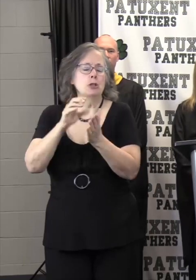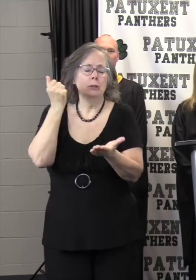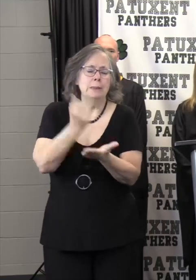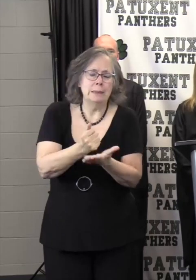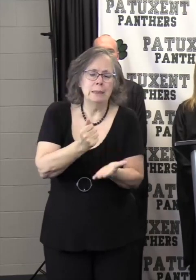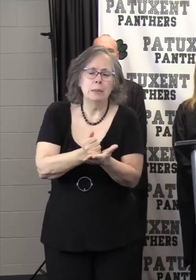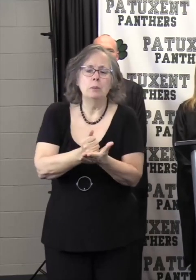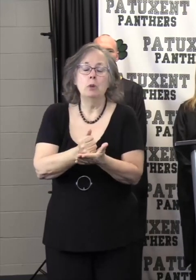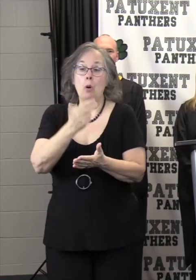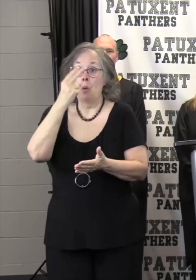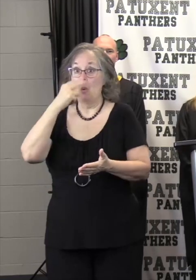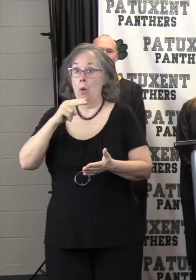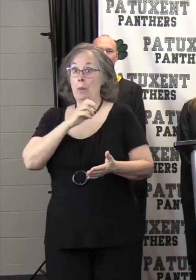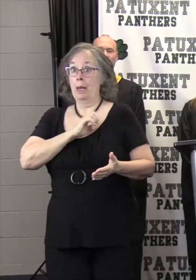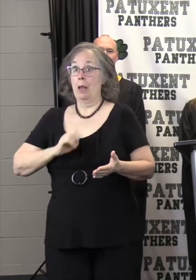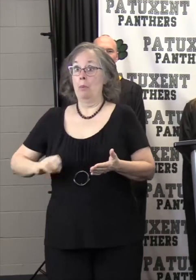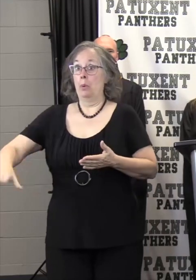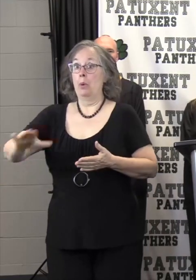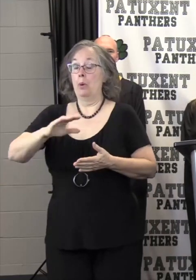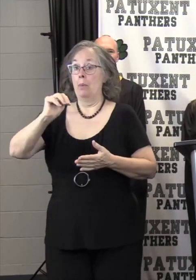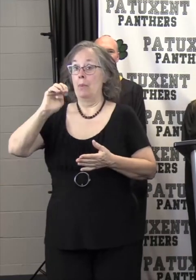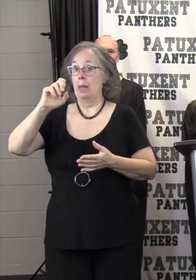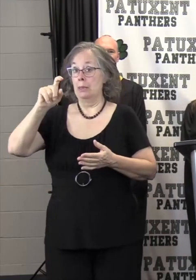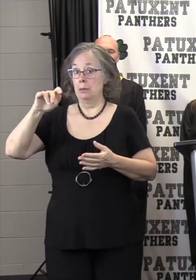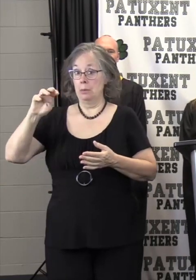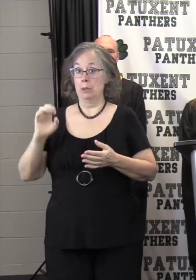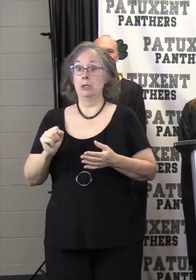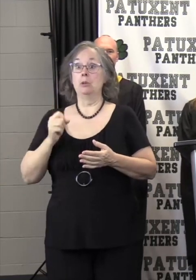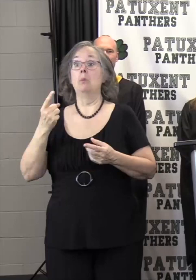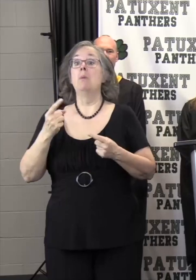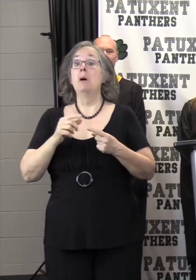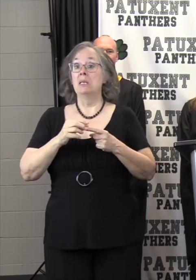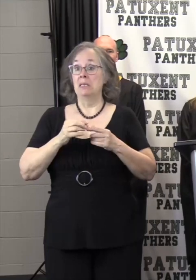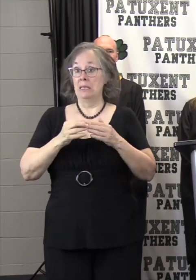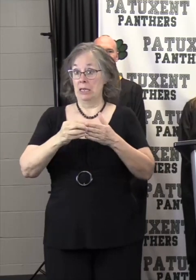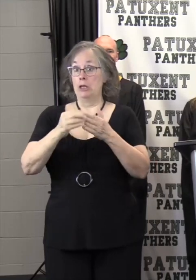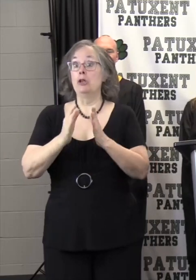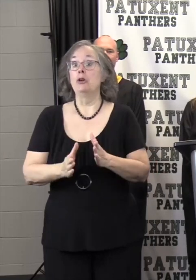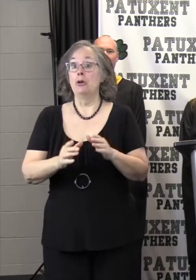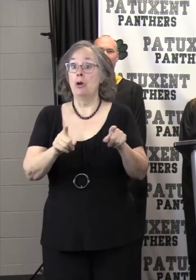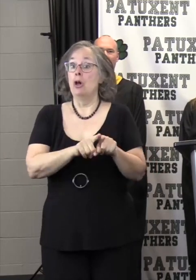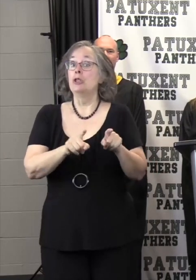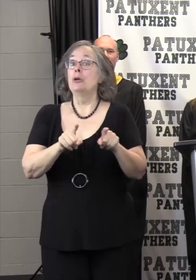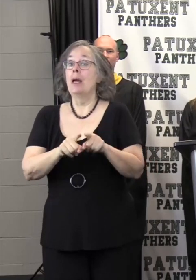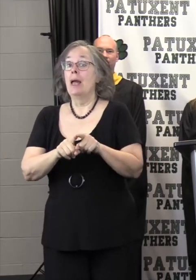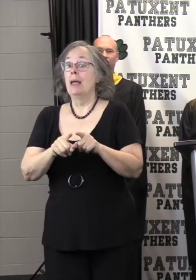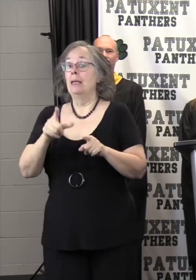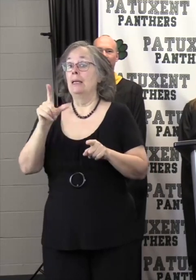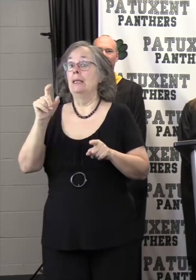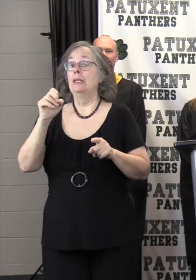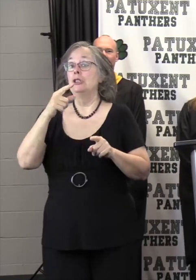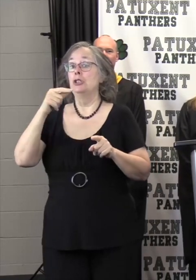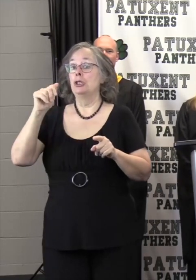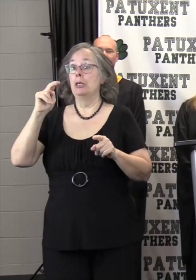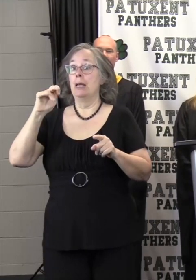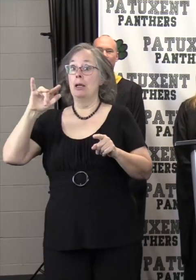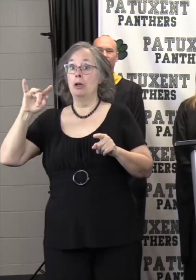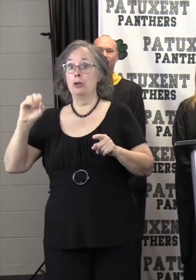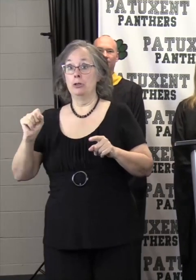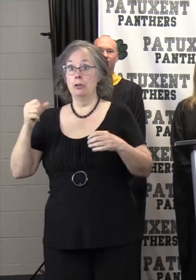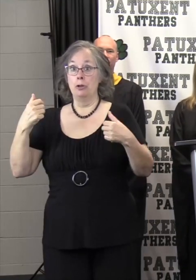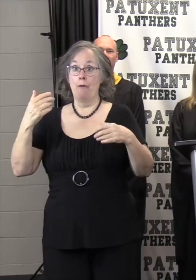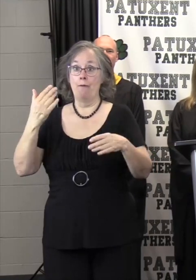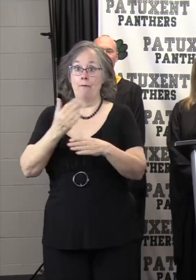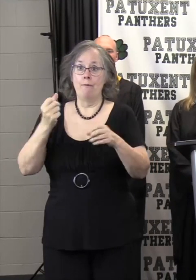Roman Emperor Maximus was one such leader who also had legionnaires who fought for Rome. The payment